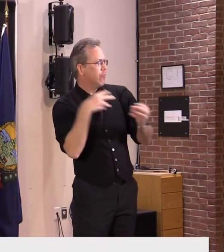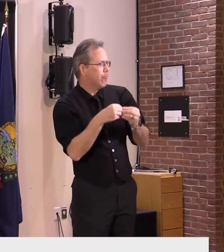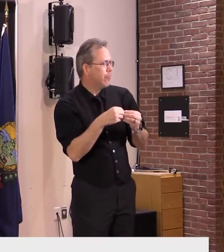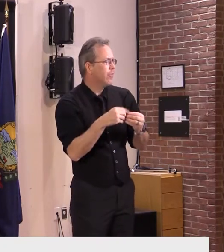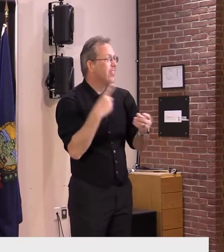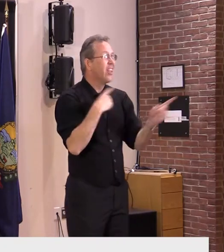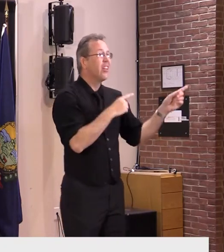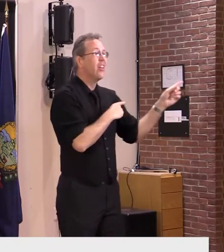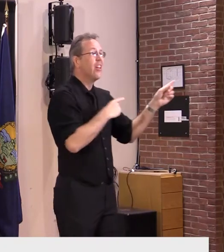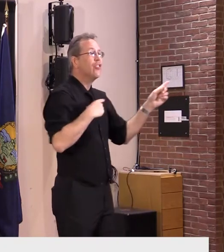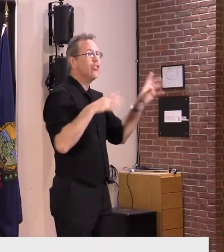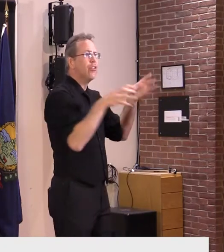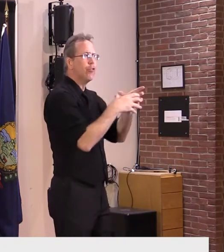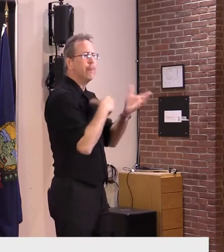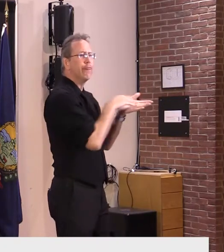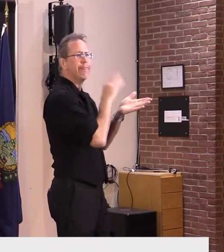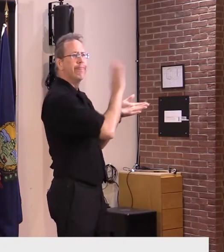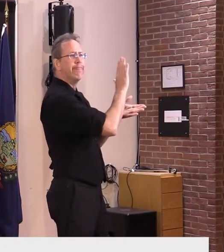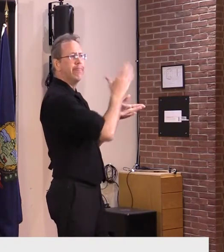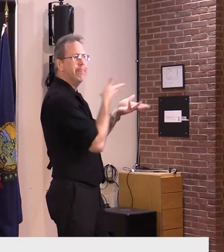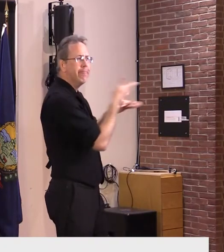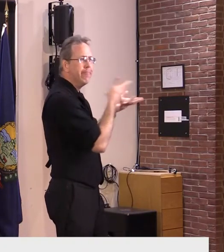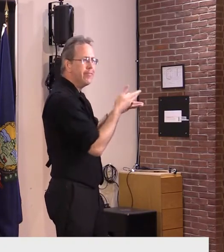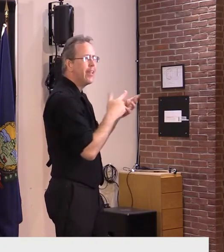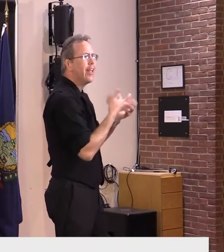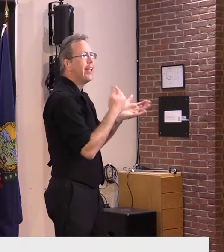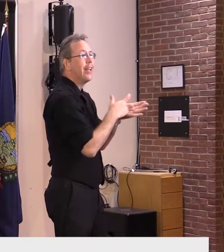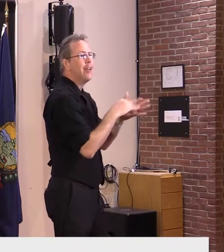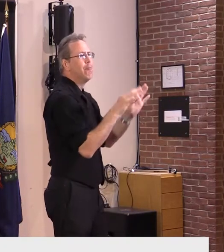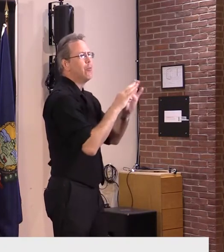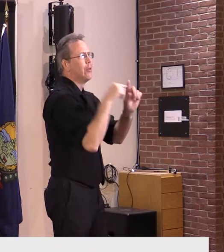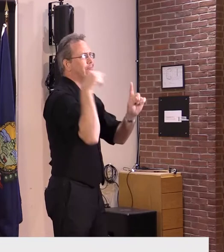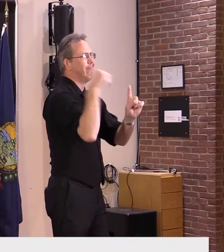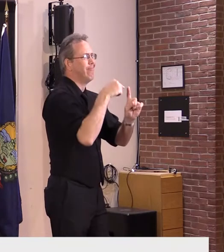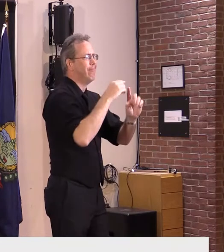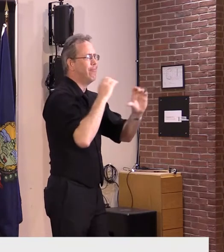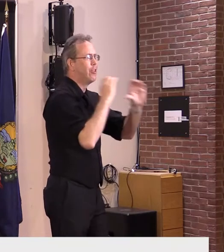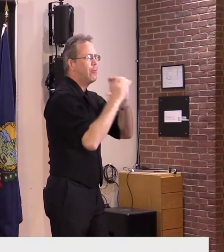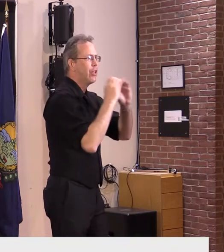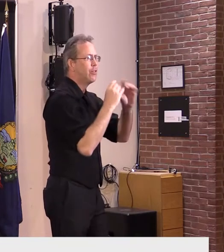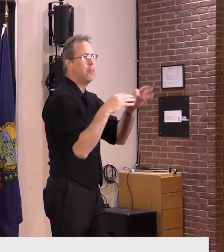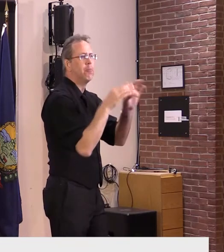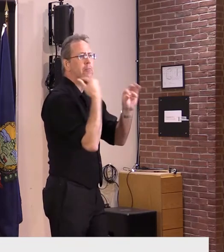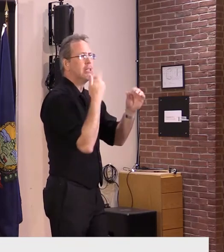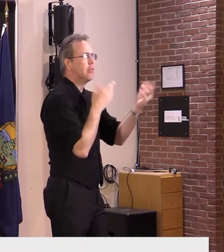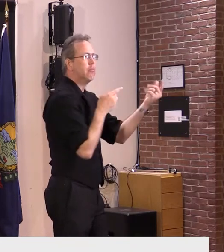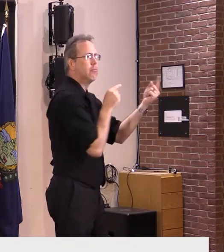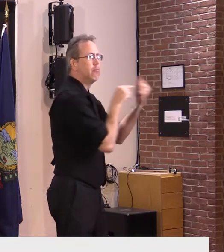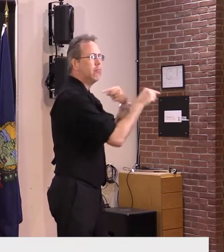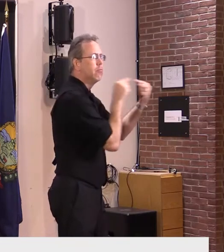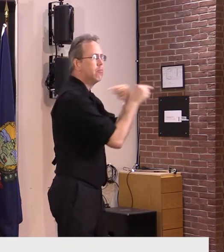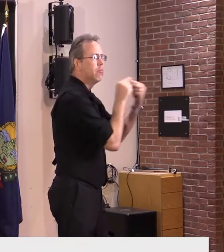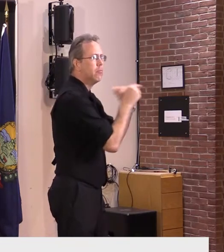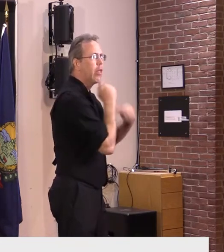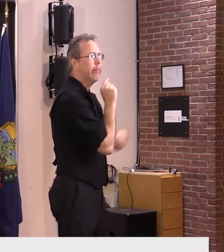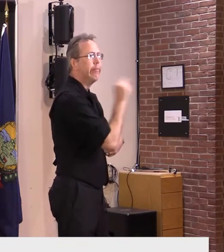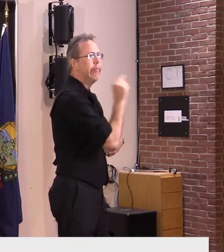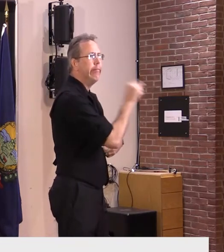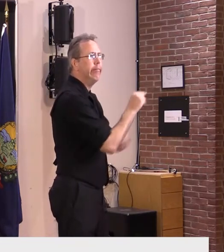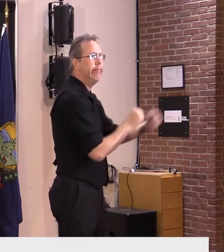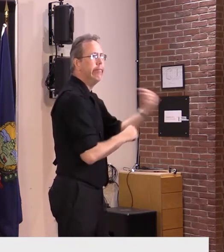again, communication is a two-way street. I don't think I moved any goalposts. I heard some